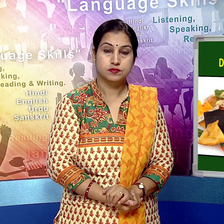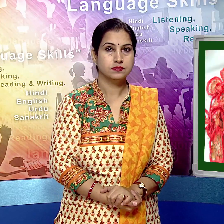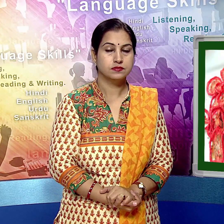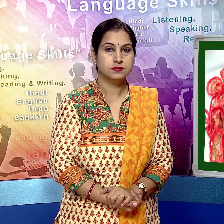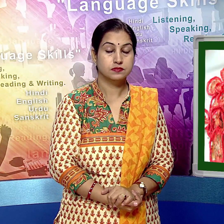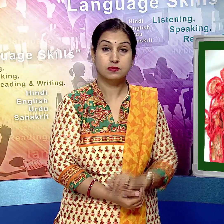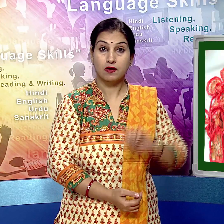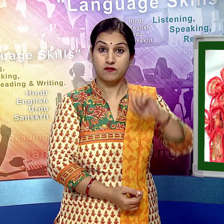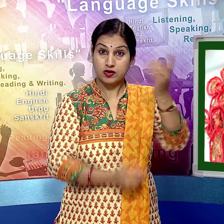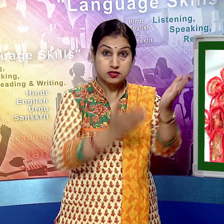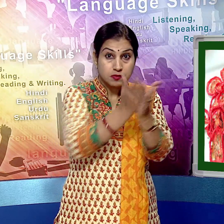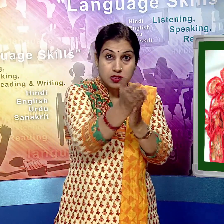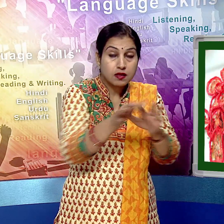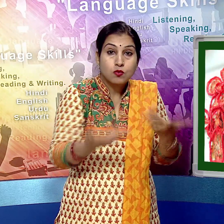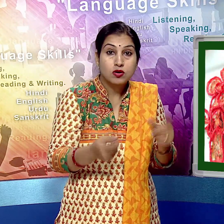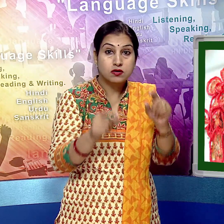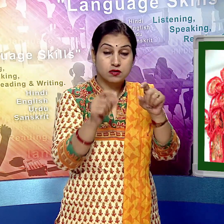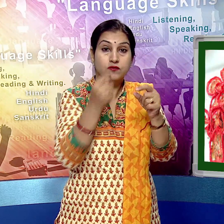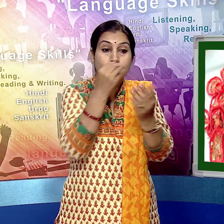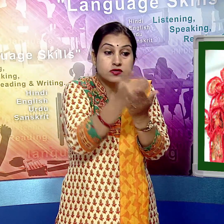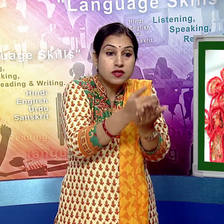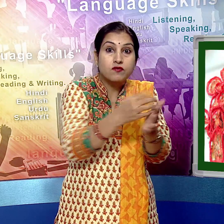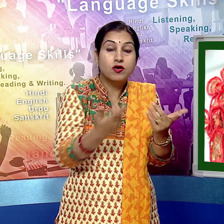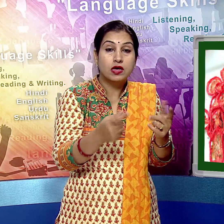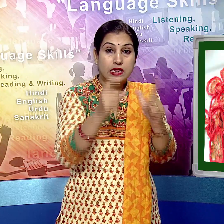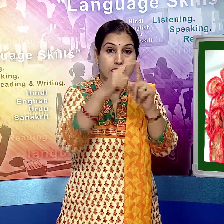The first method of food preservation was drying.